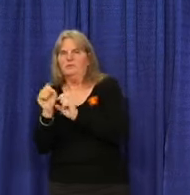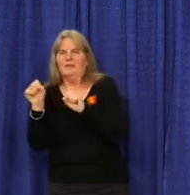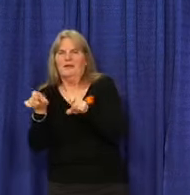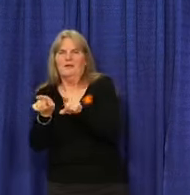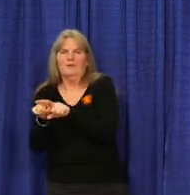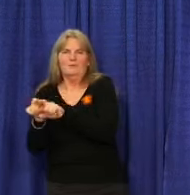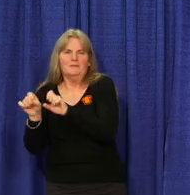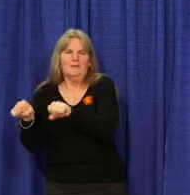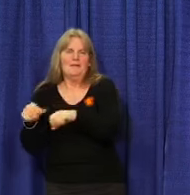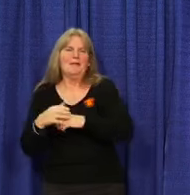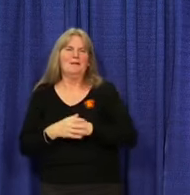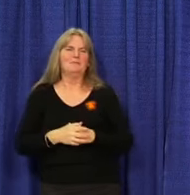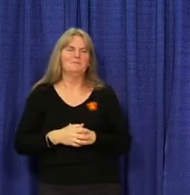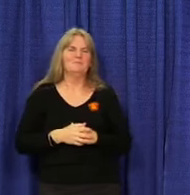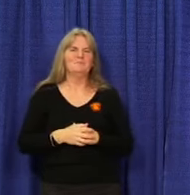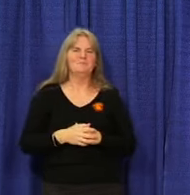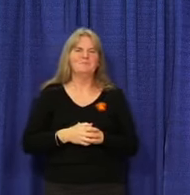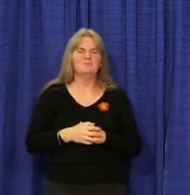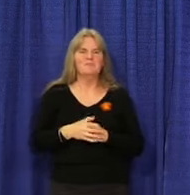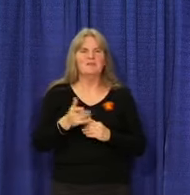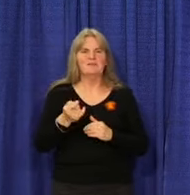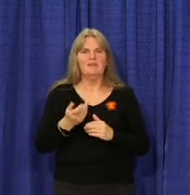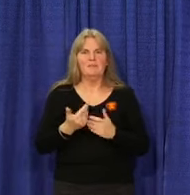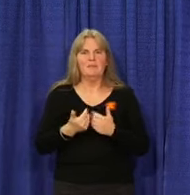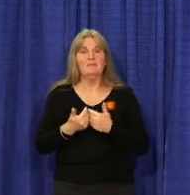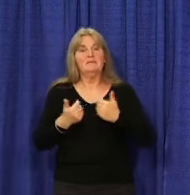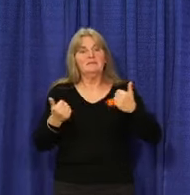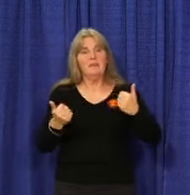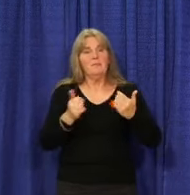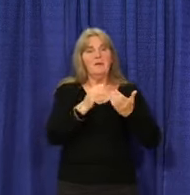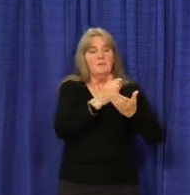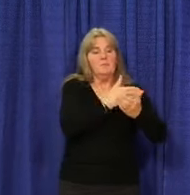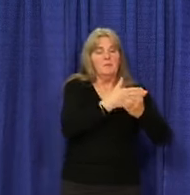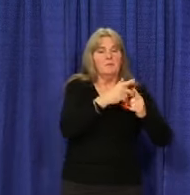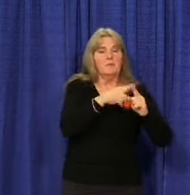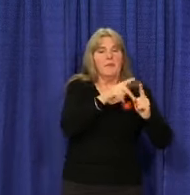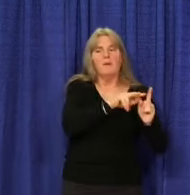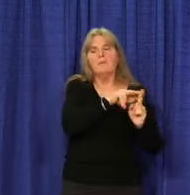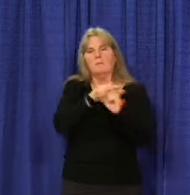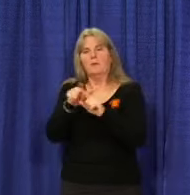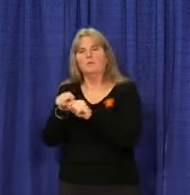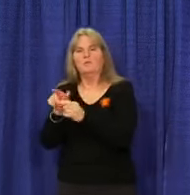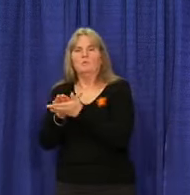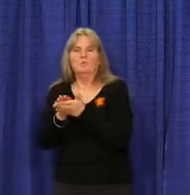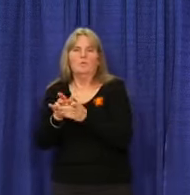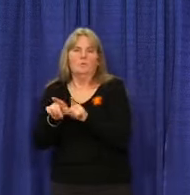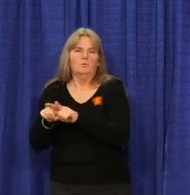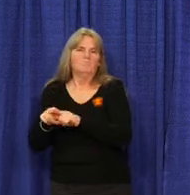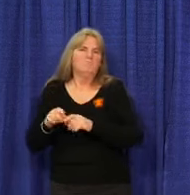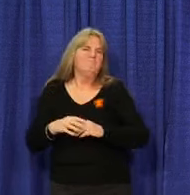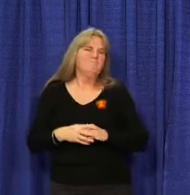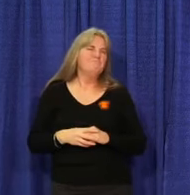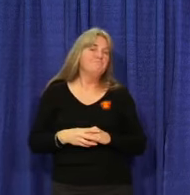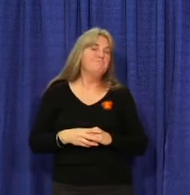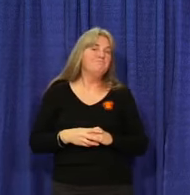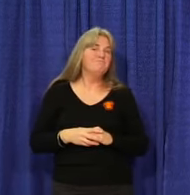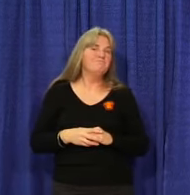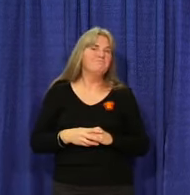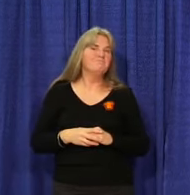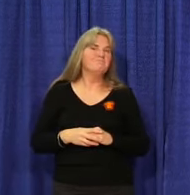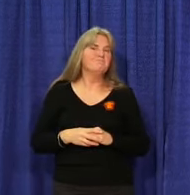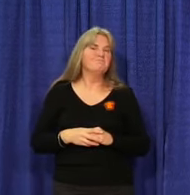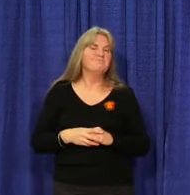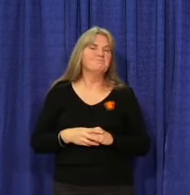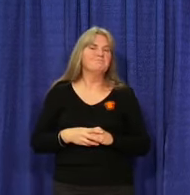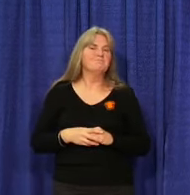ourselves that there are these separate pieces that are almost updates But yes, this guidance will be